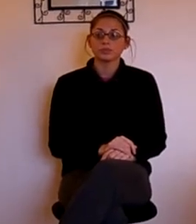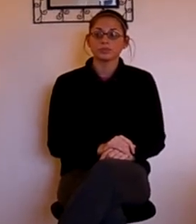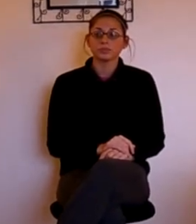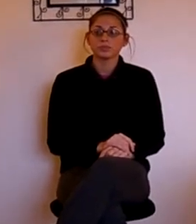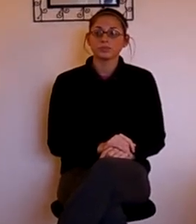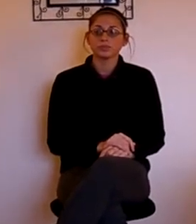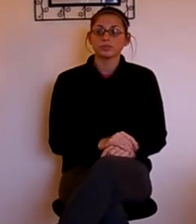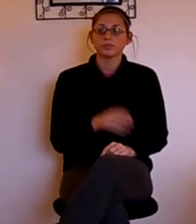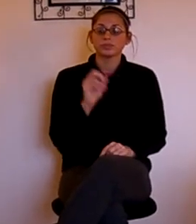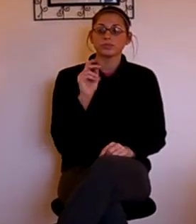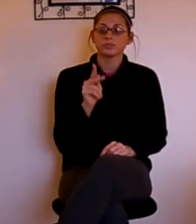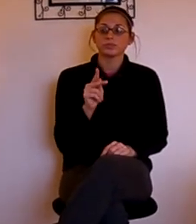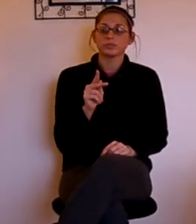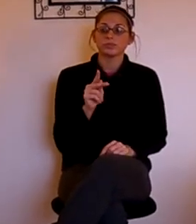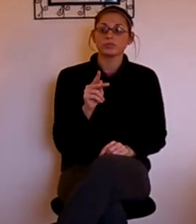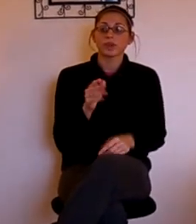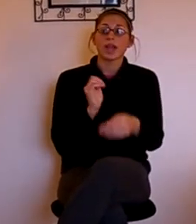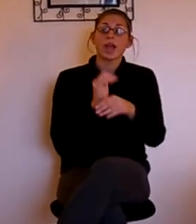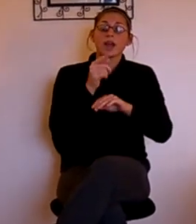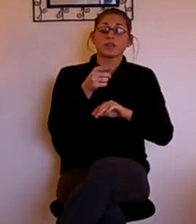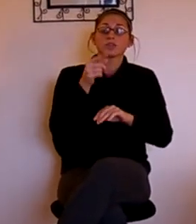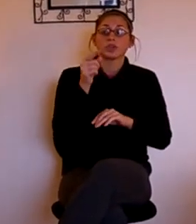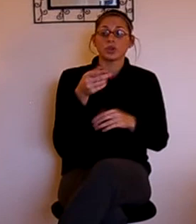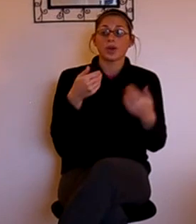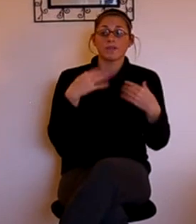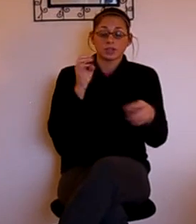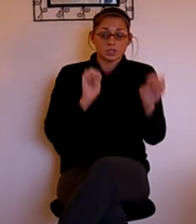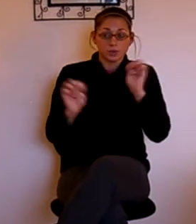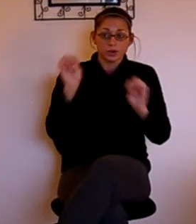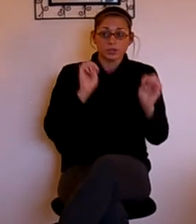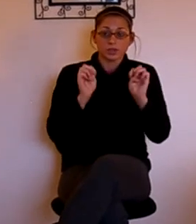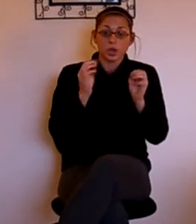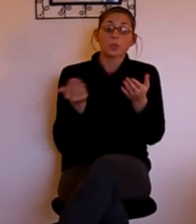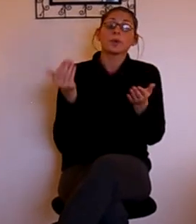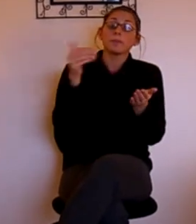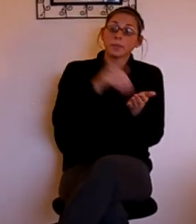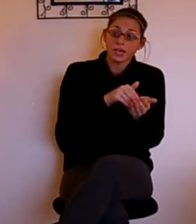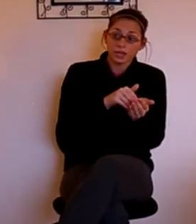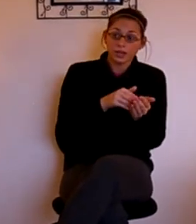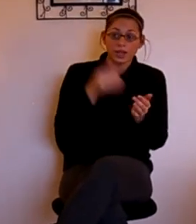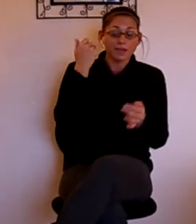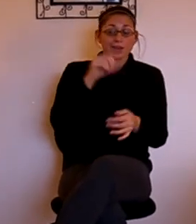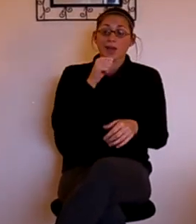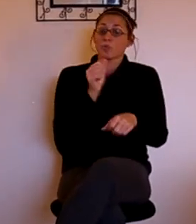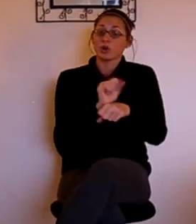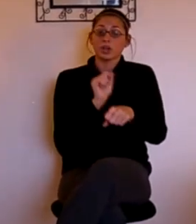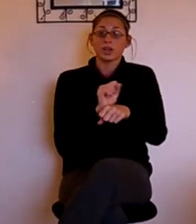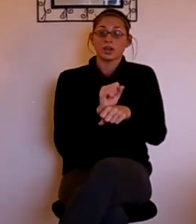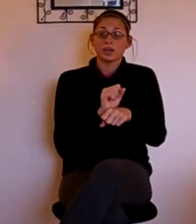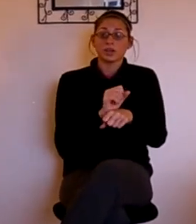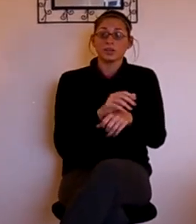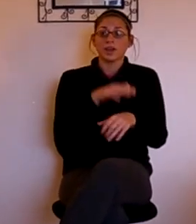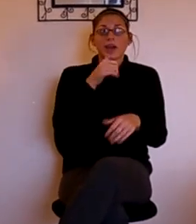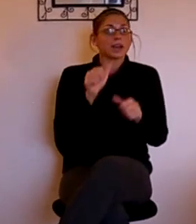Okay, after you come up with your experiment, you're going to repeat it, and if it's not working, you're not going to keep doing it. You're going